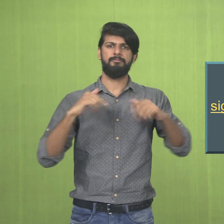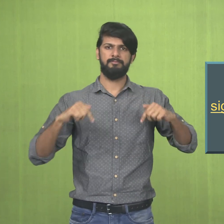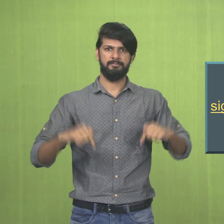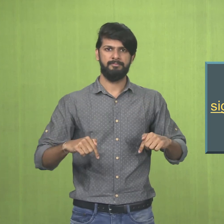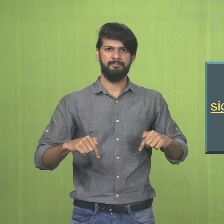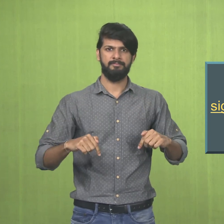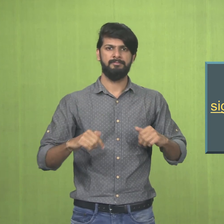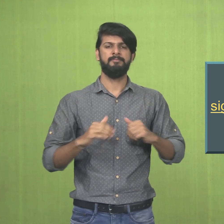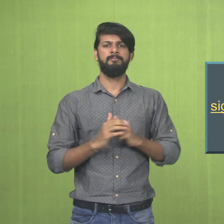signlanguage@nios@ac.in.